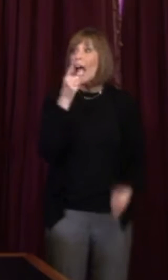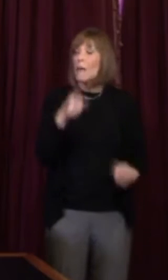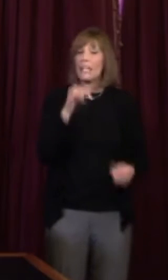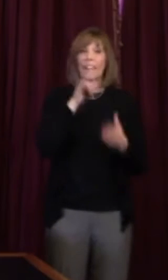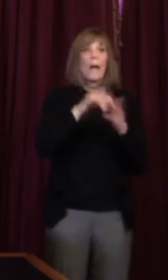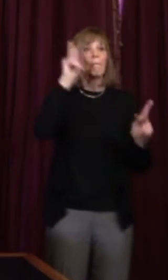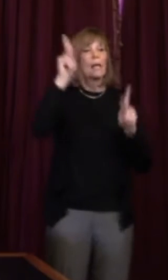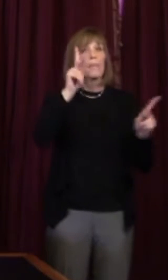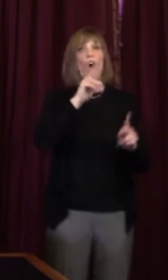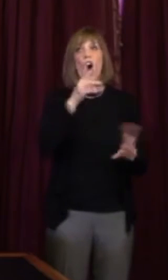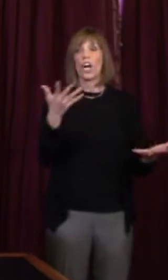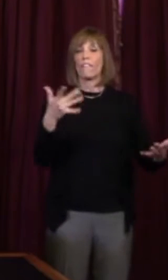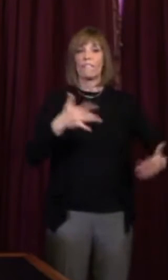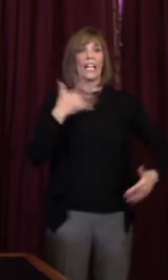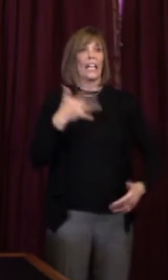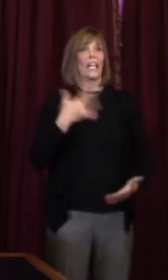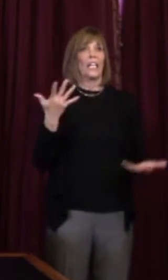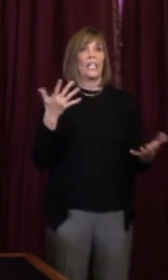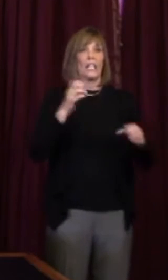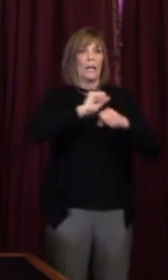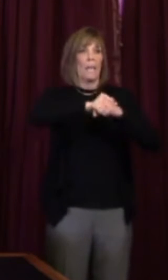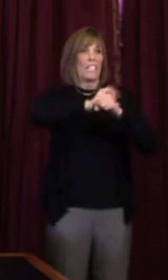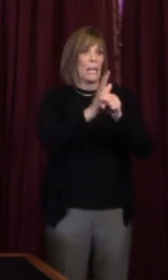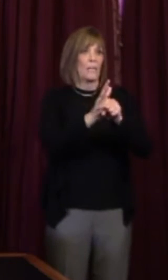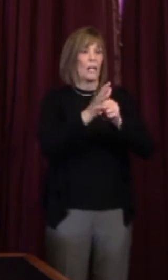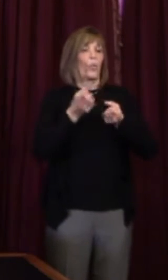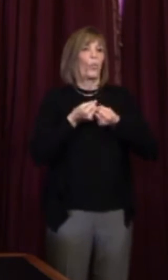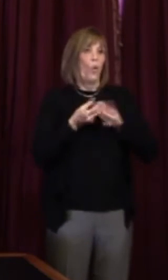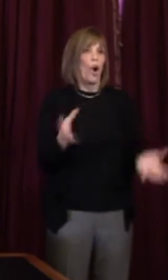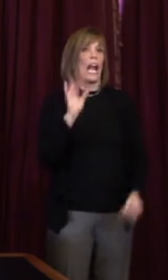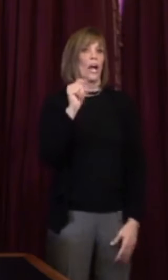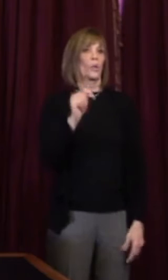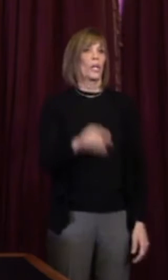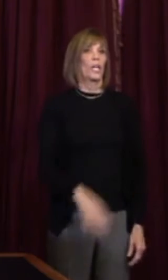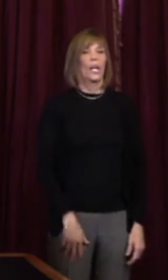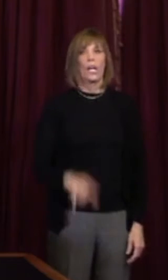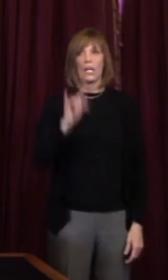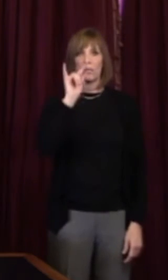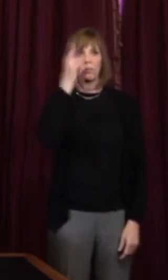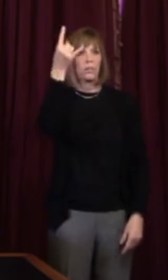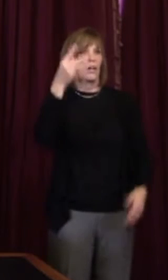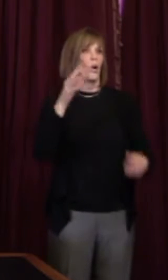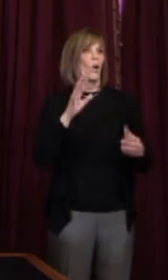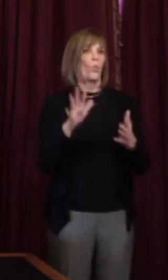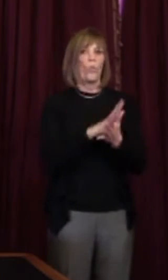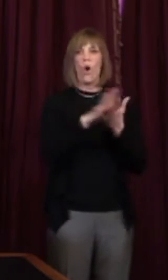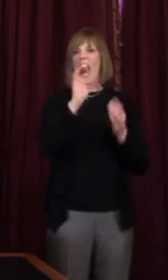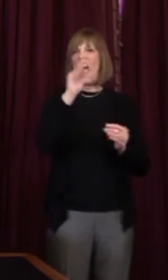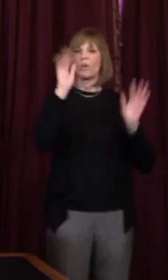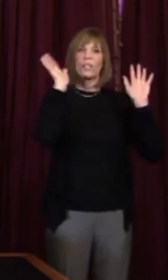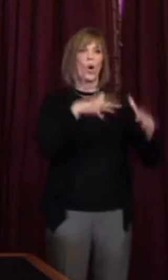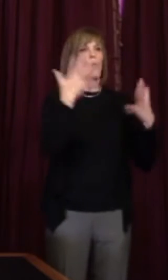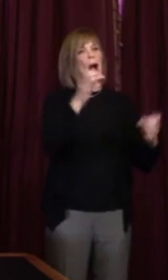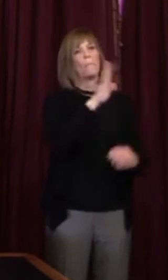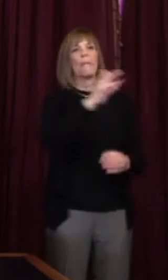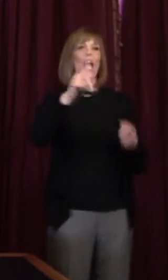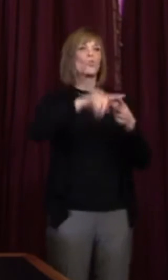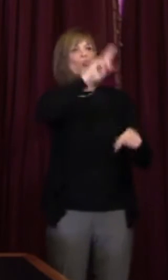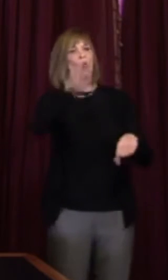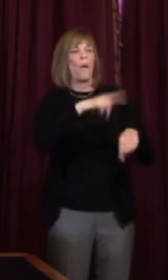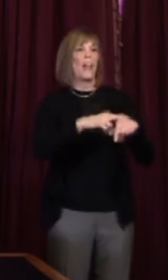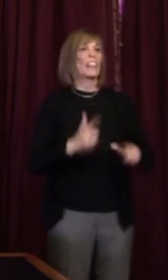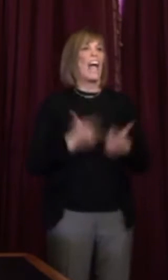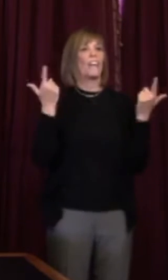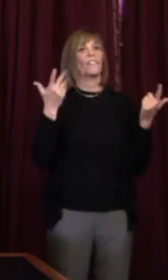people are just experiencing pandemic fatigue. They are wearing down and wearing out, and they want to get their lives back to